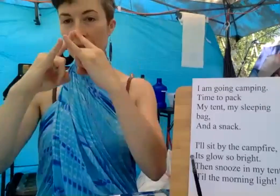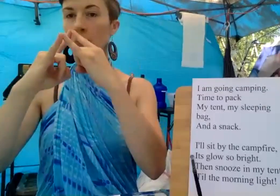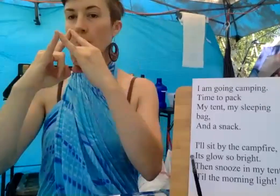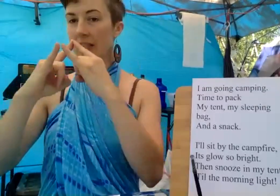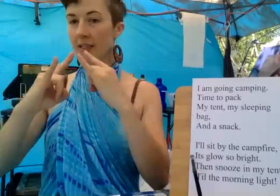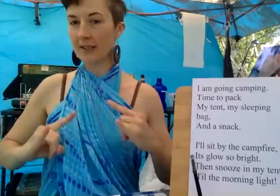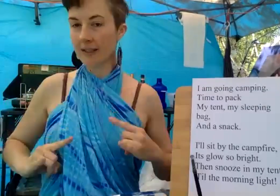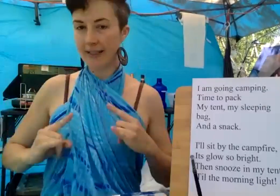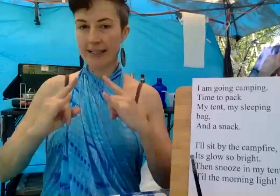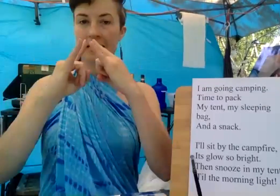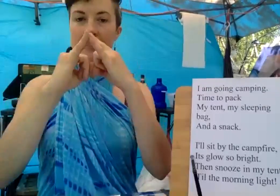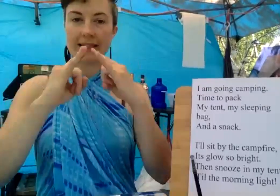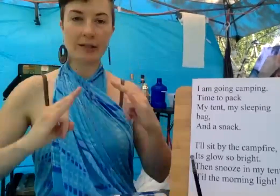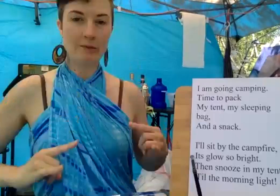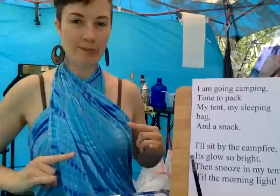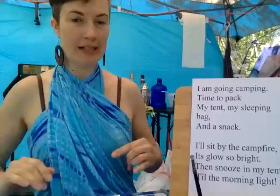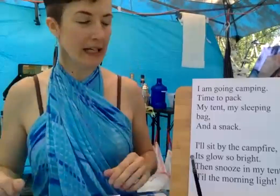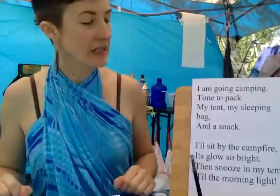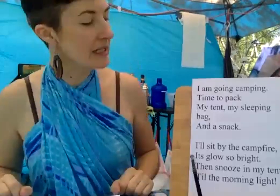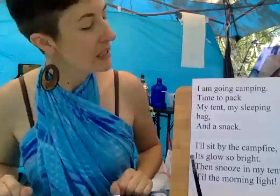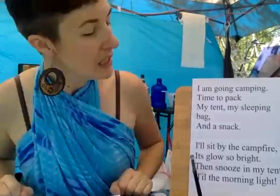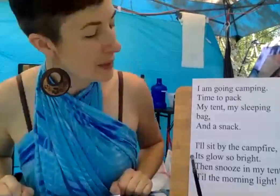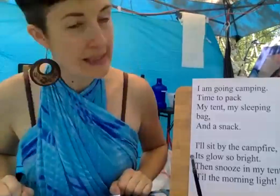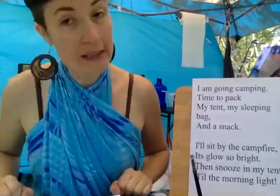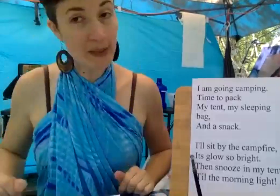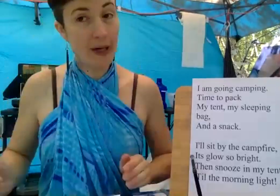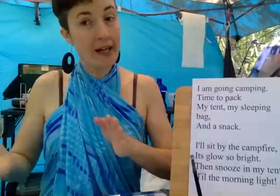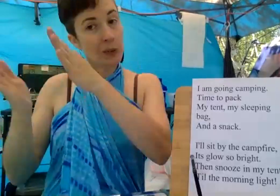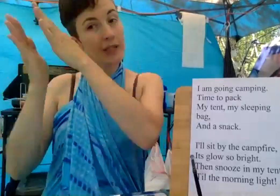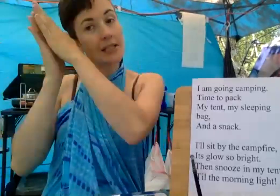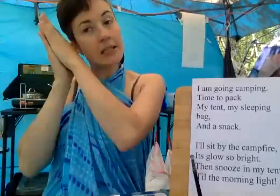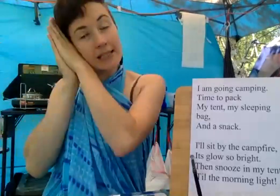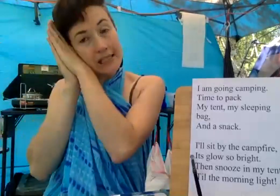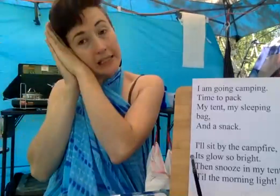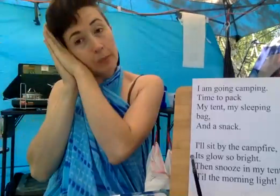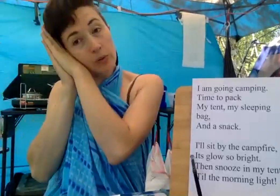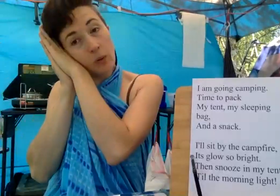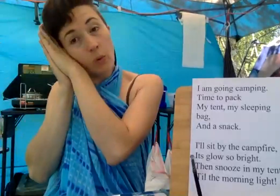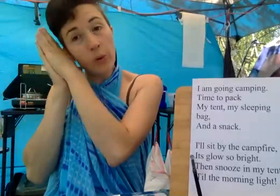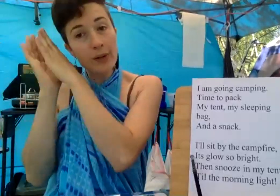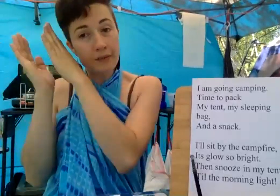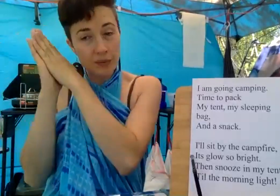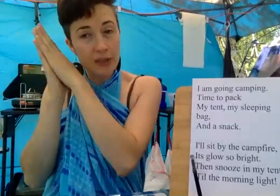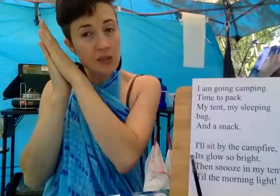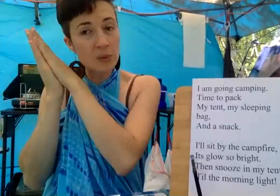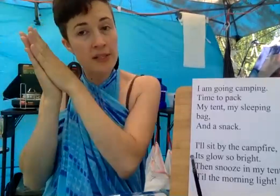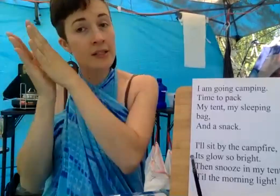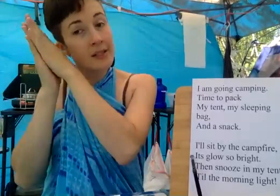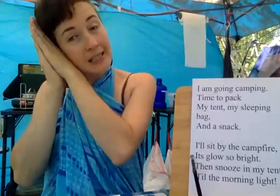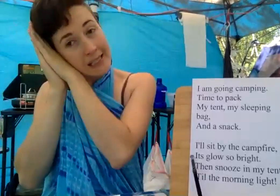we repeat this. My tent, my sleeping bag, we can sign sleep, or if you want to get all the words in there,